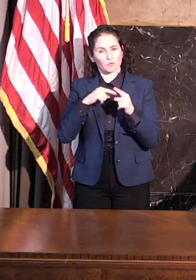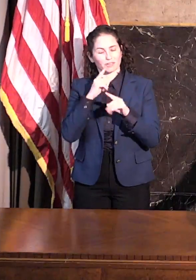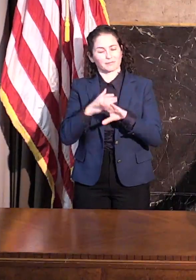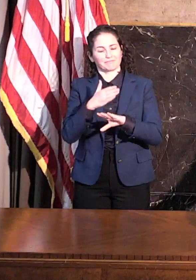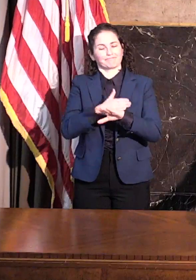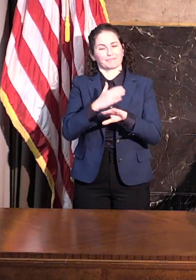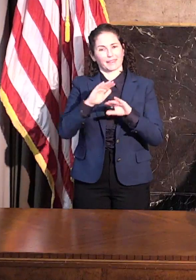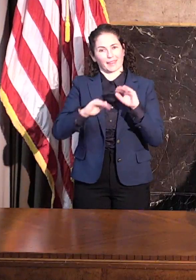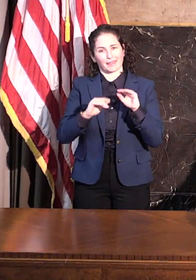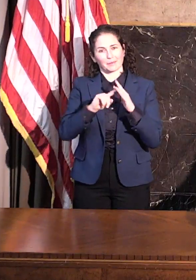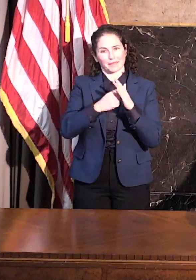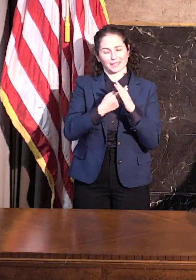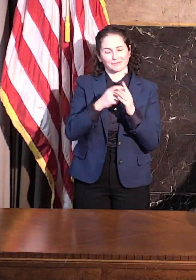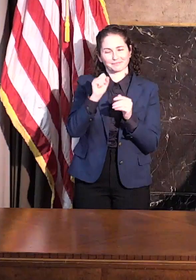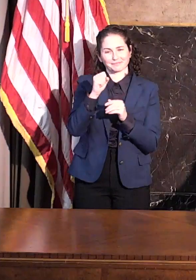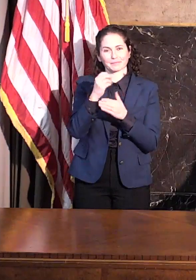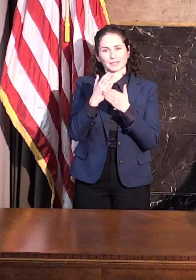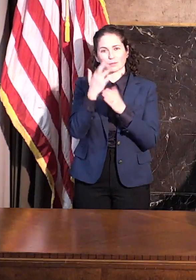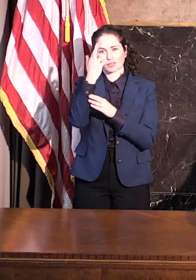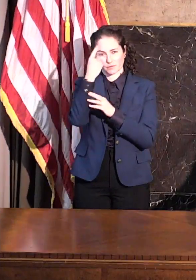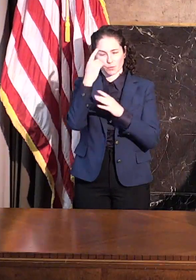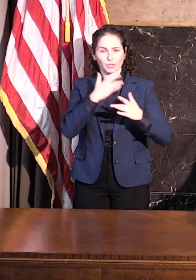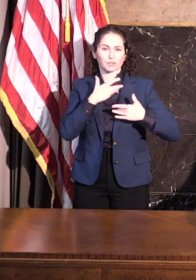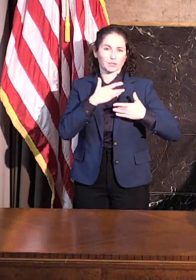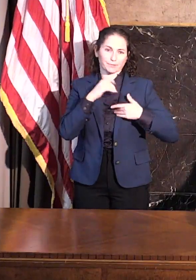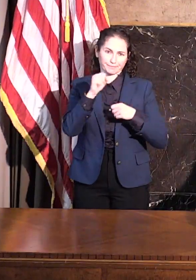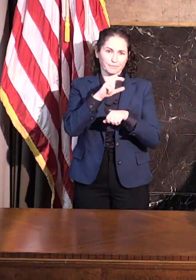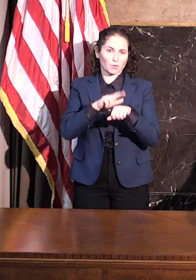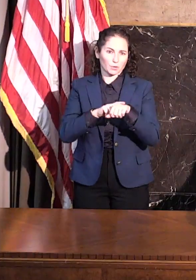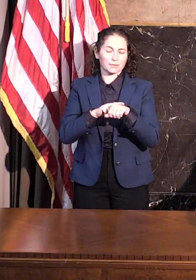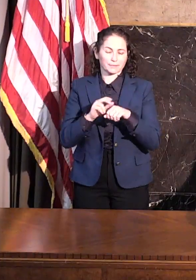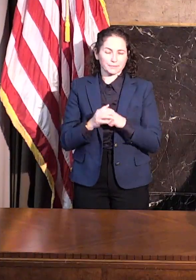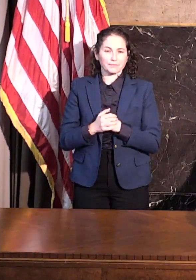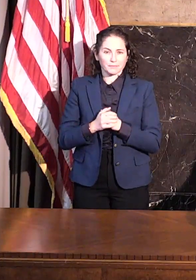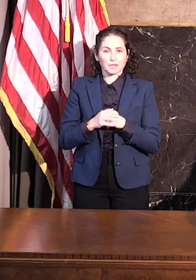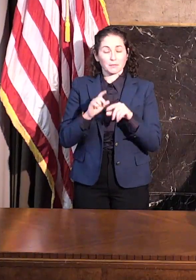continue us on our path through this pandemic.